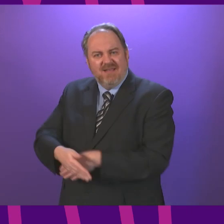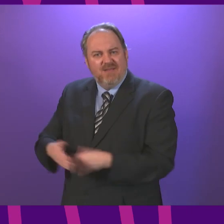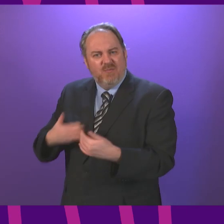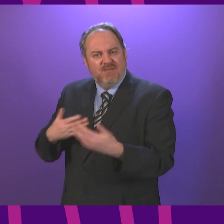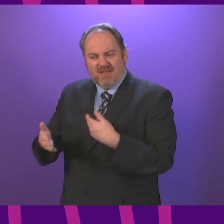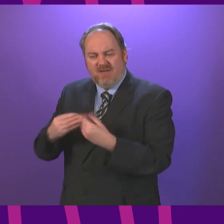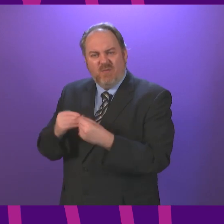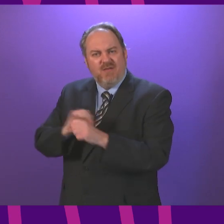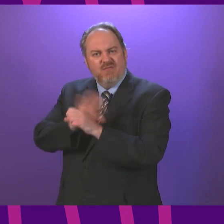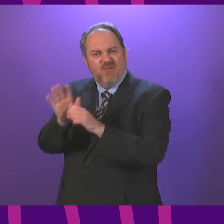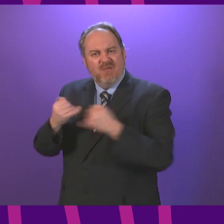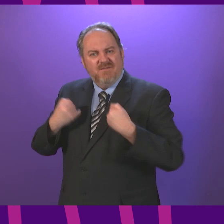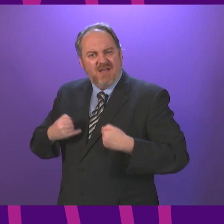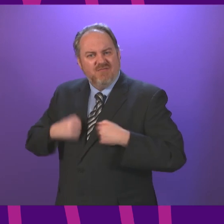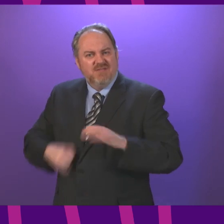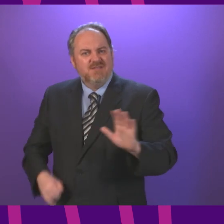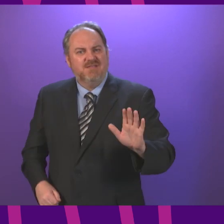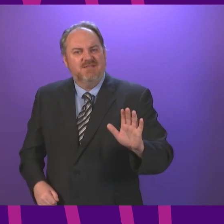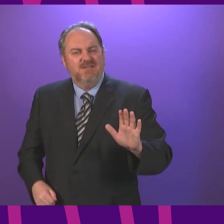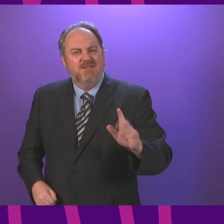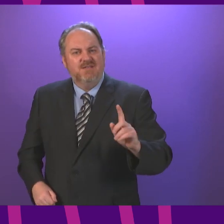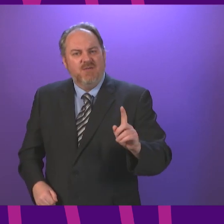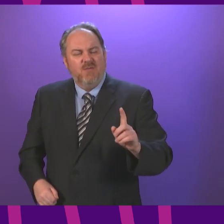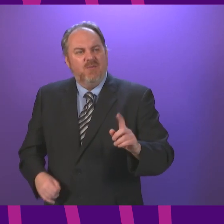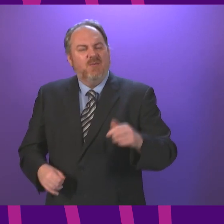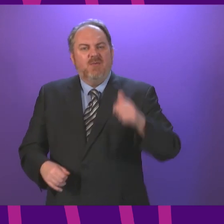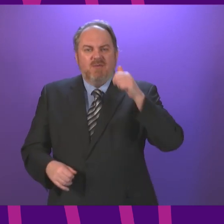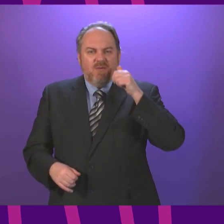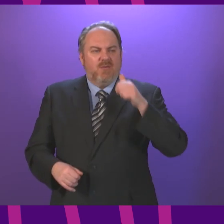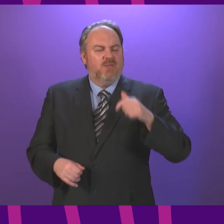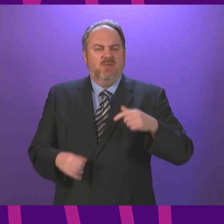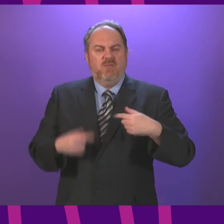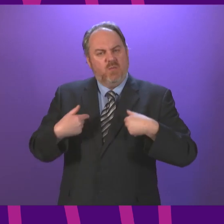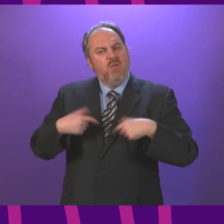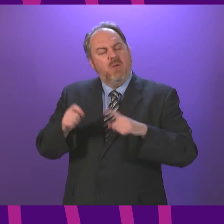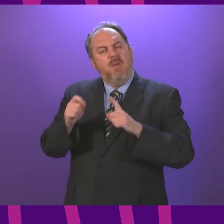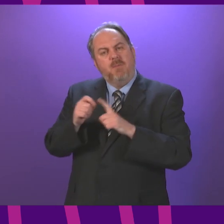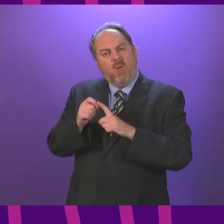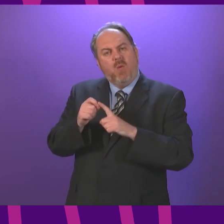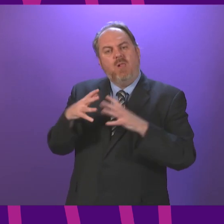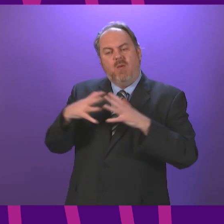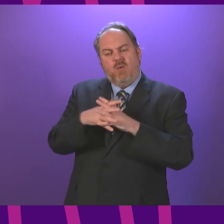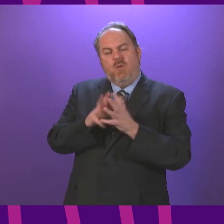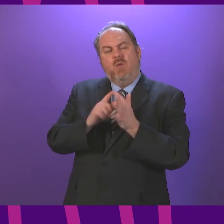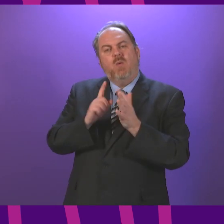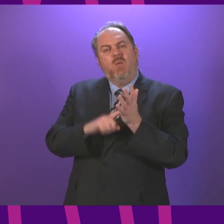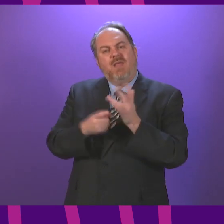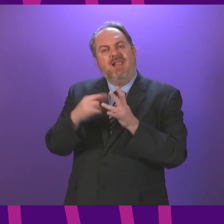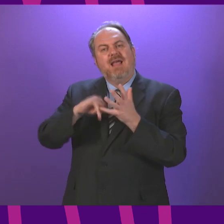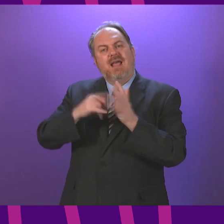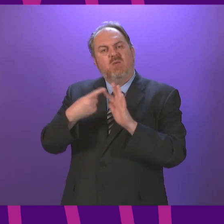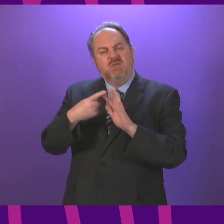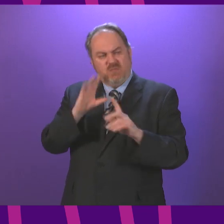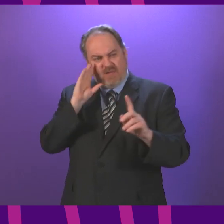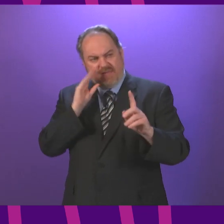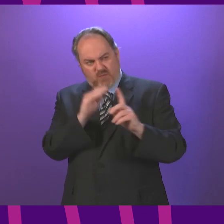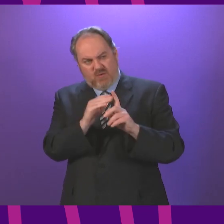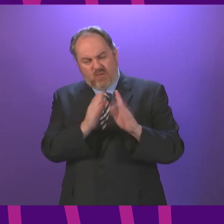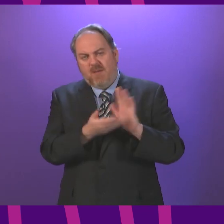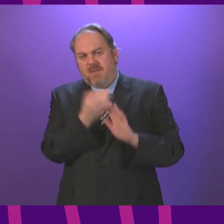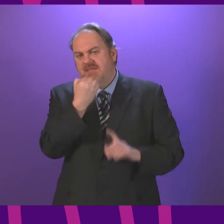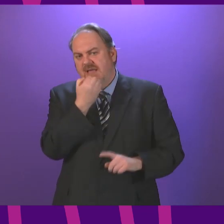been impacted. Paul Wheelhouse is continuing. I'll ask Paul Wheelhouse to write to the member with an update on that.